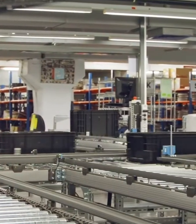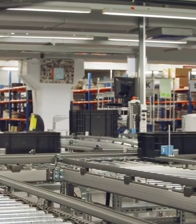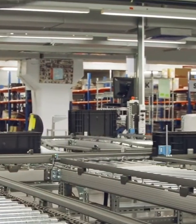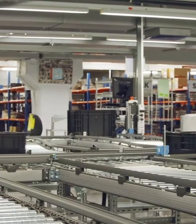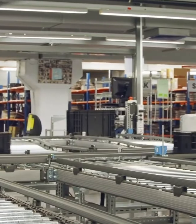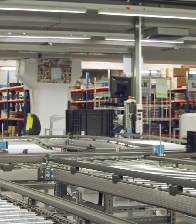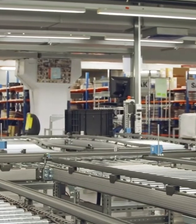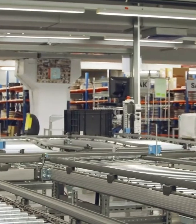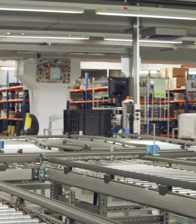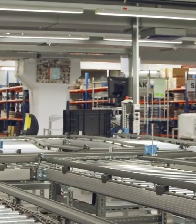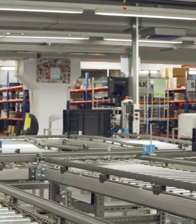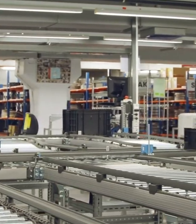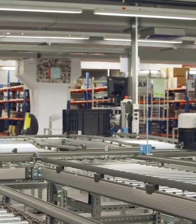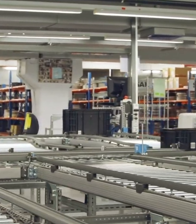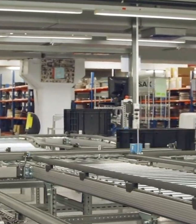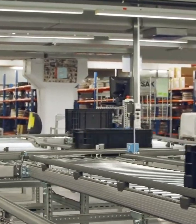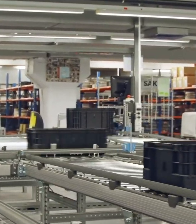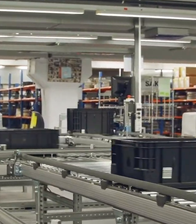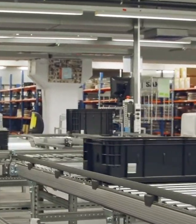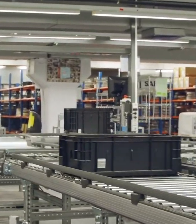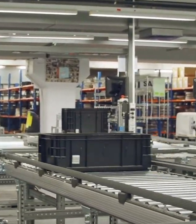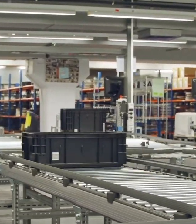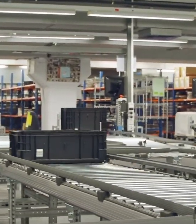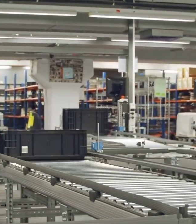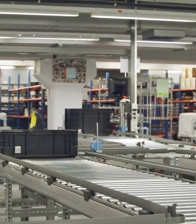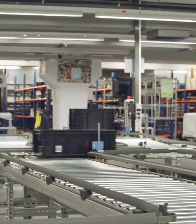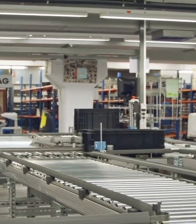for the upcoming year.